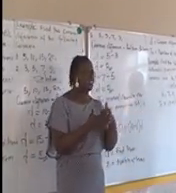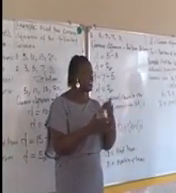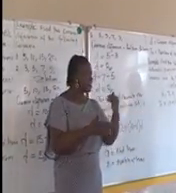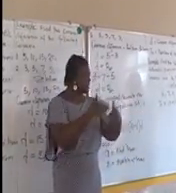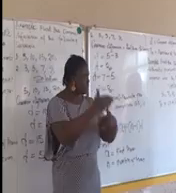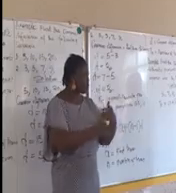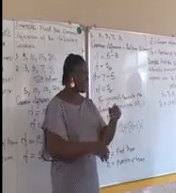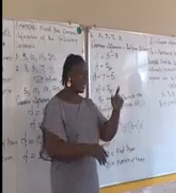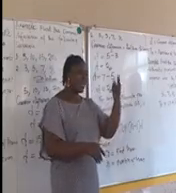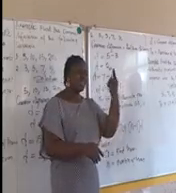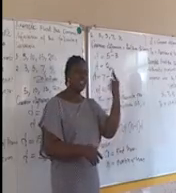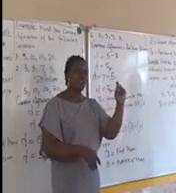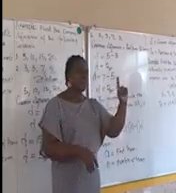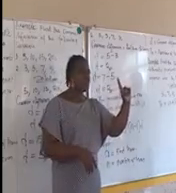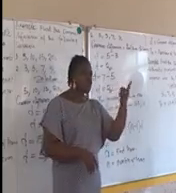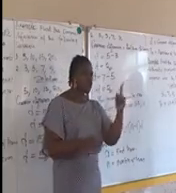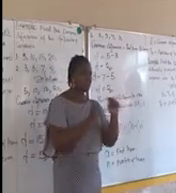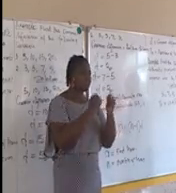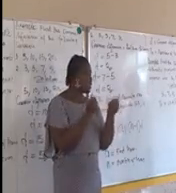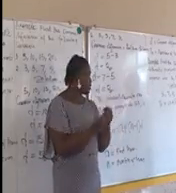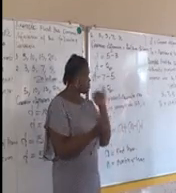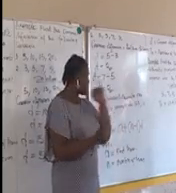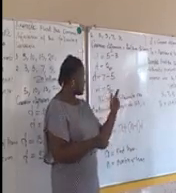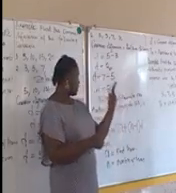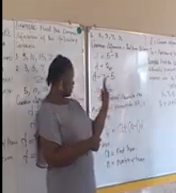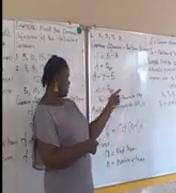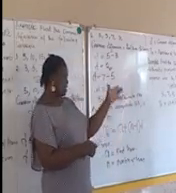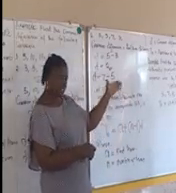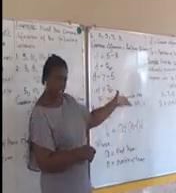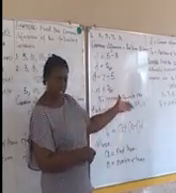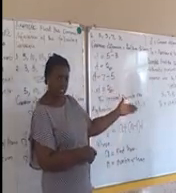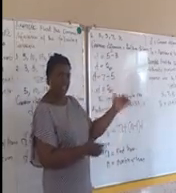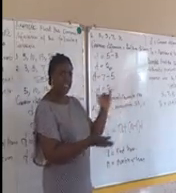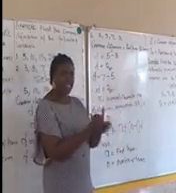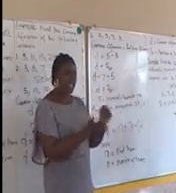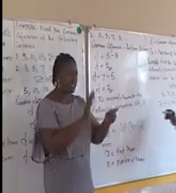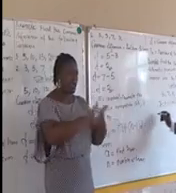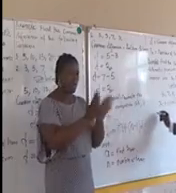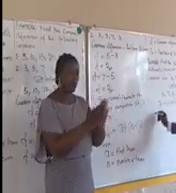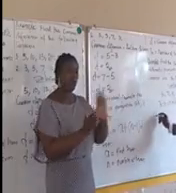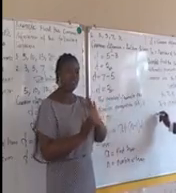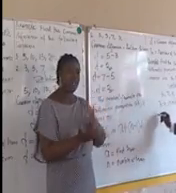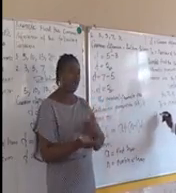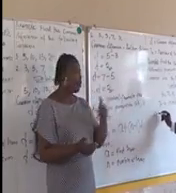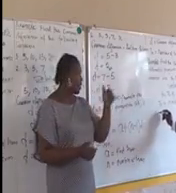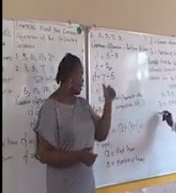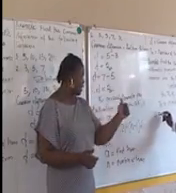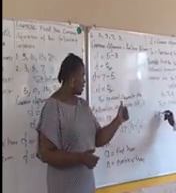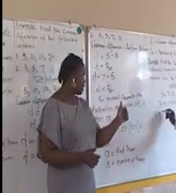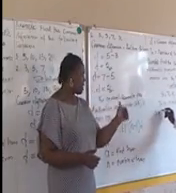first term in this sequence is 3. So that becomes our A.